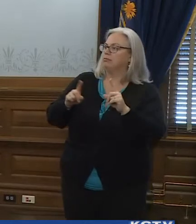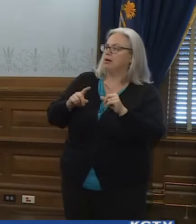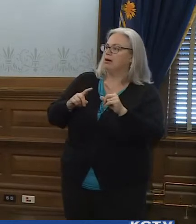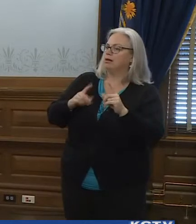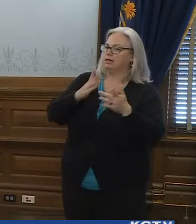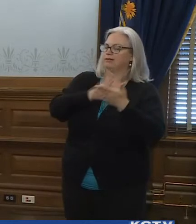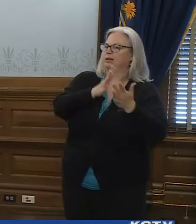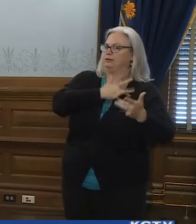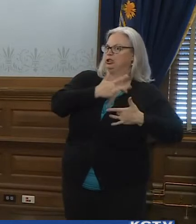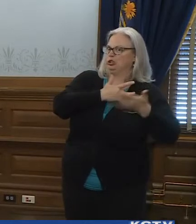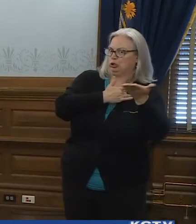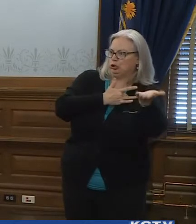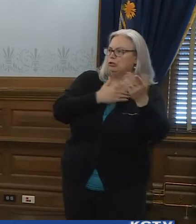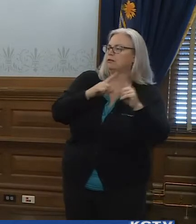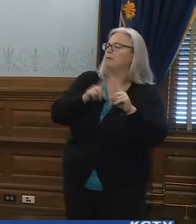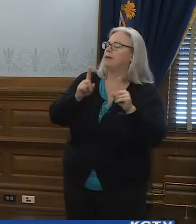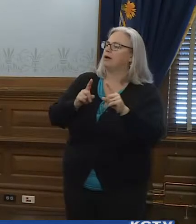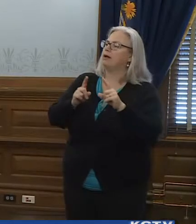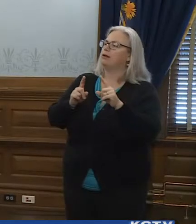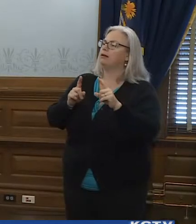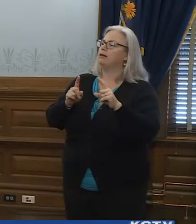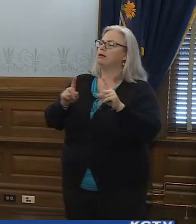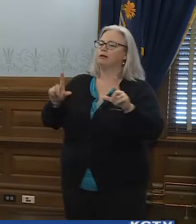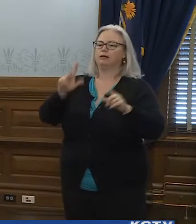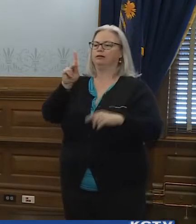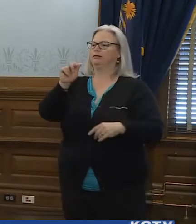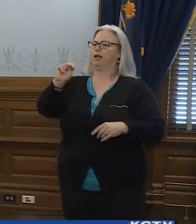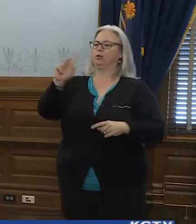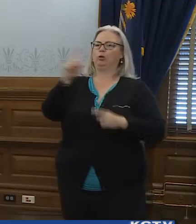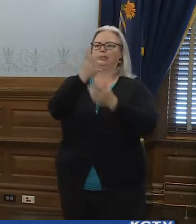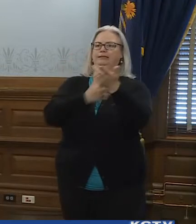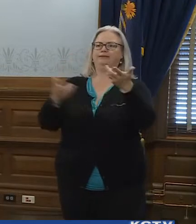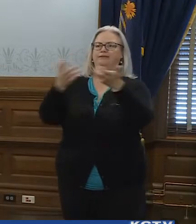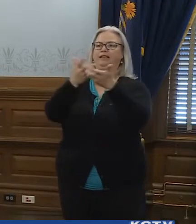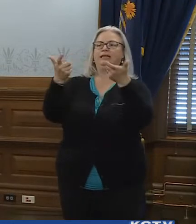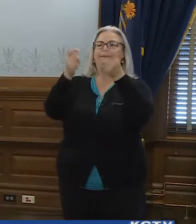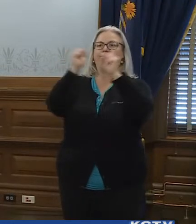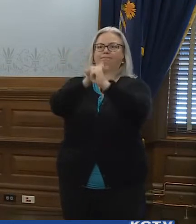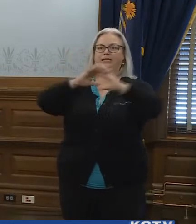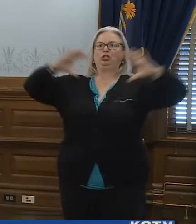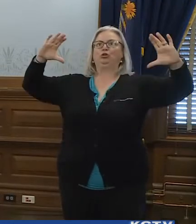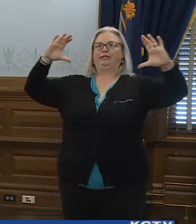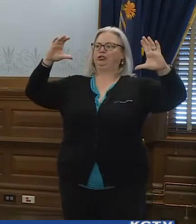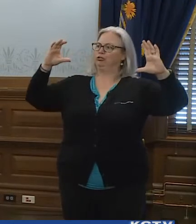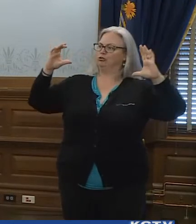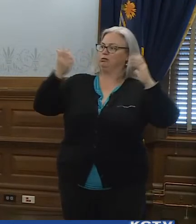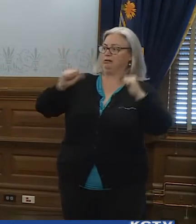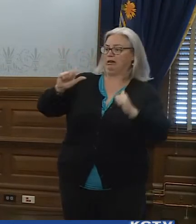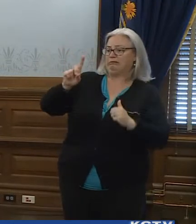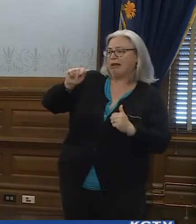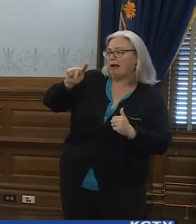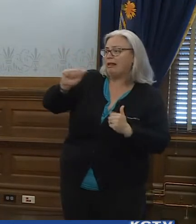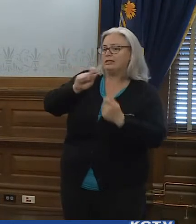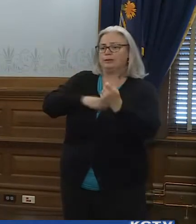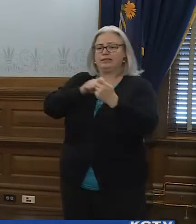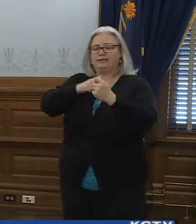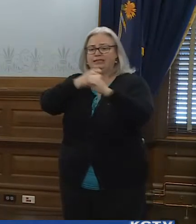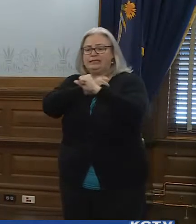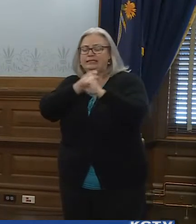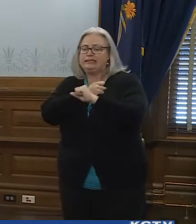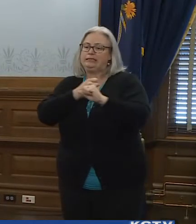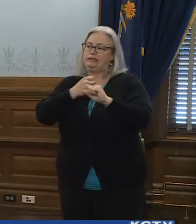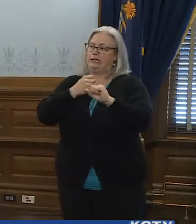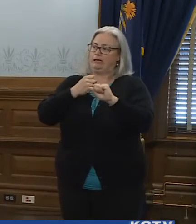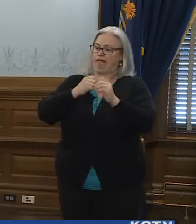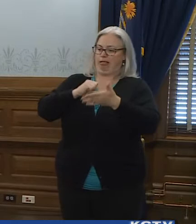were concerns that, where does Kansas fit into the bigger picture? Is there any data, any particular statistic that would help us